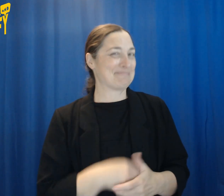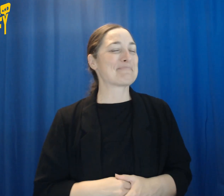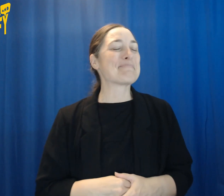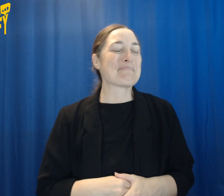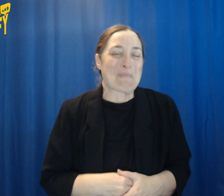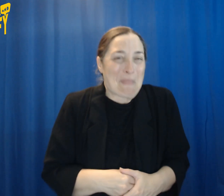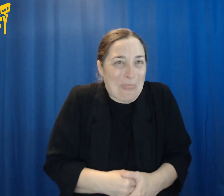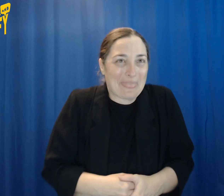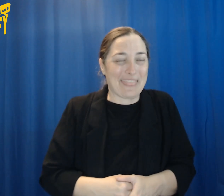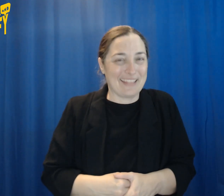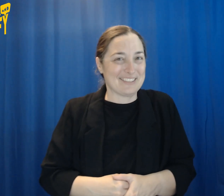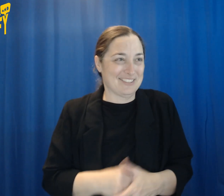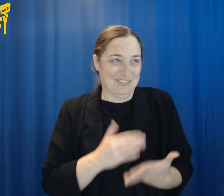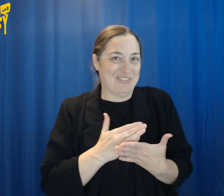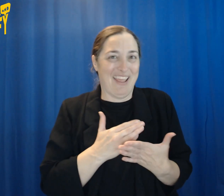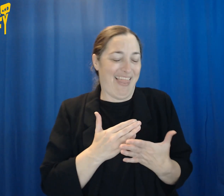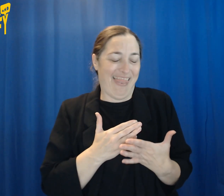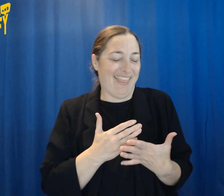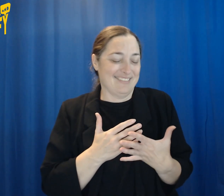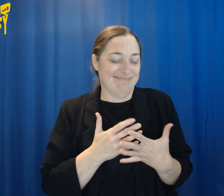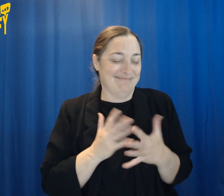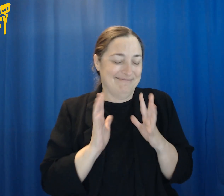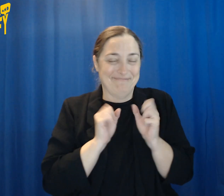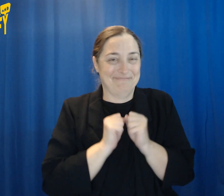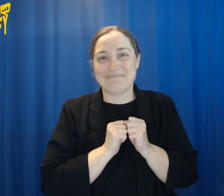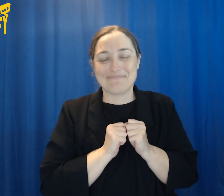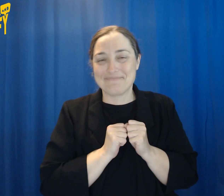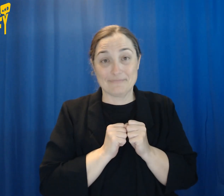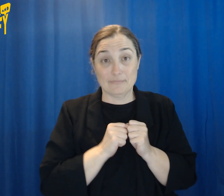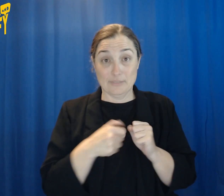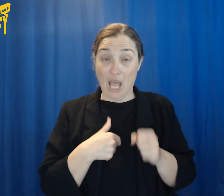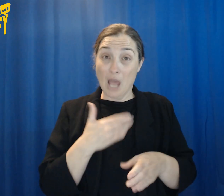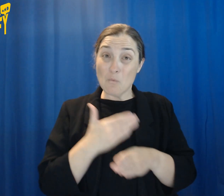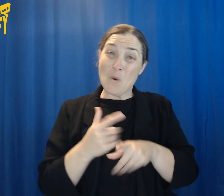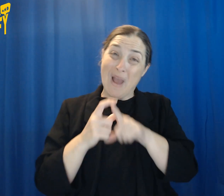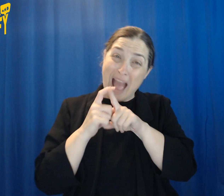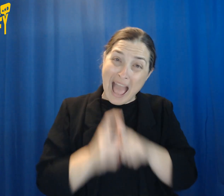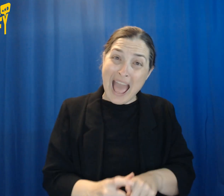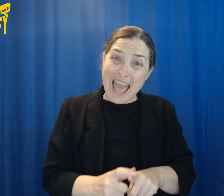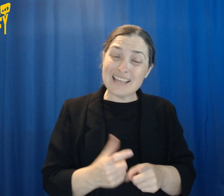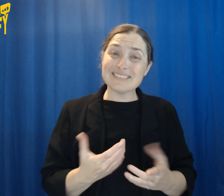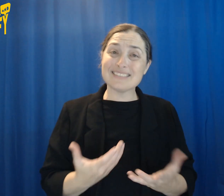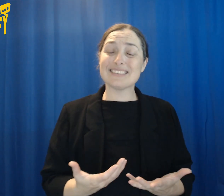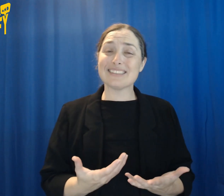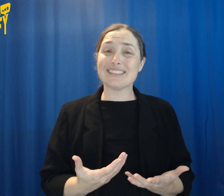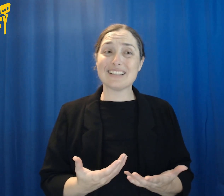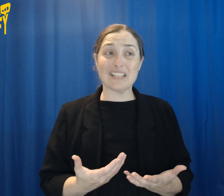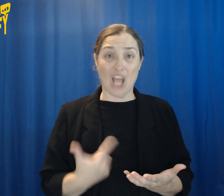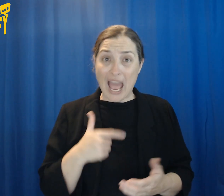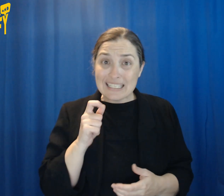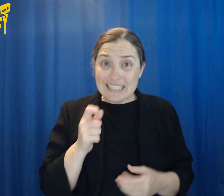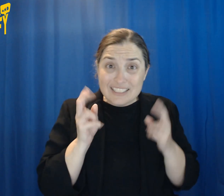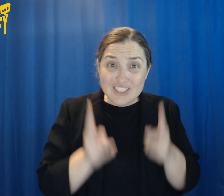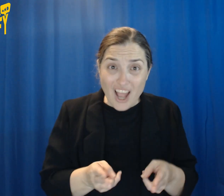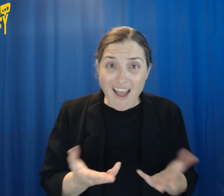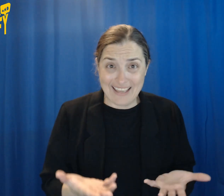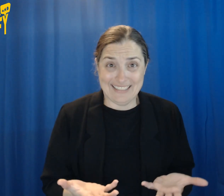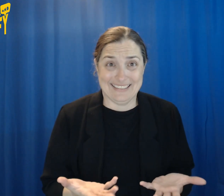is a real trip. It's a real trip, especially since I worked so hard on it and like I nearly died in the creation of it. So